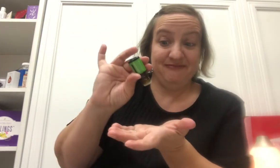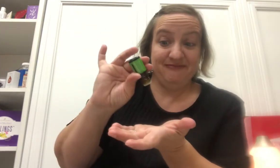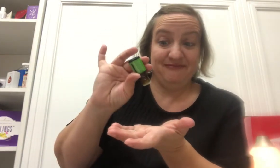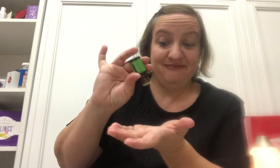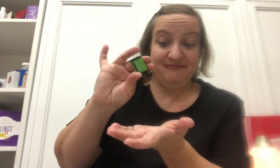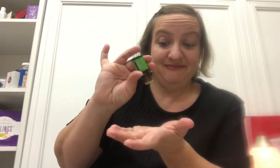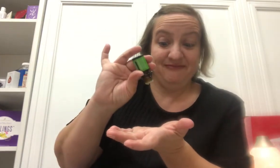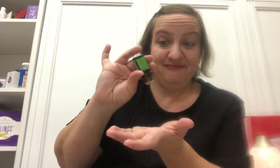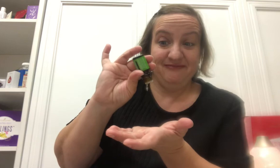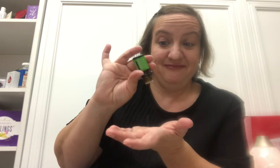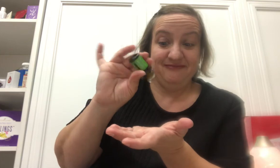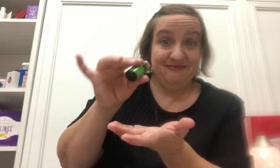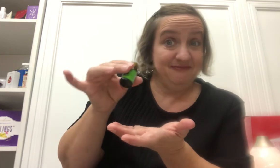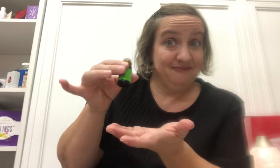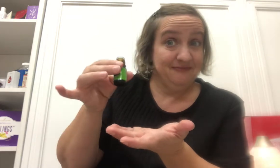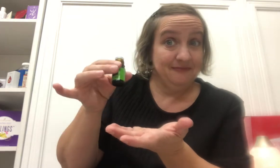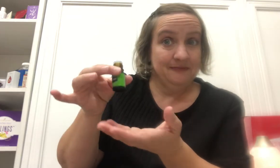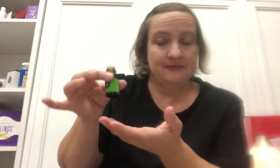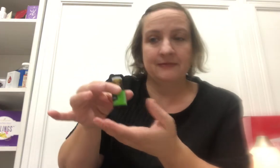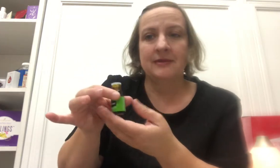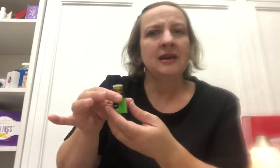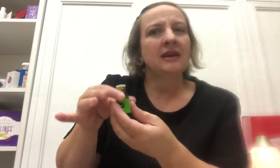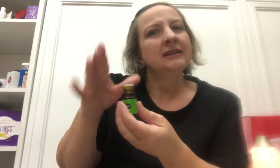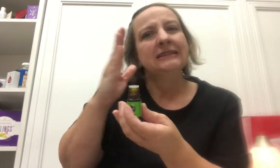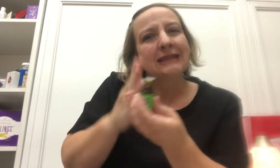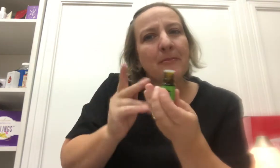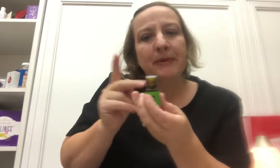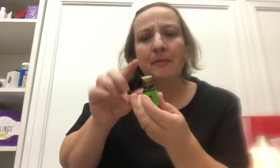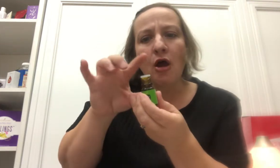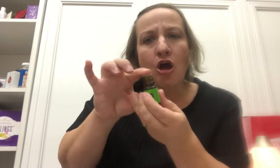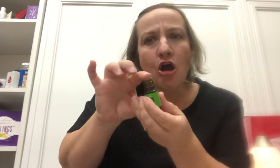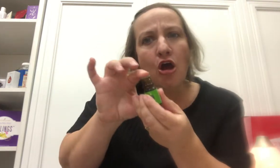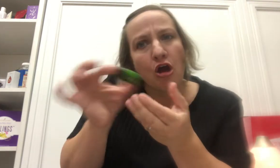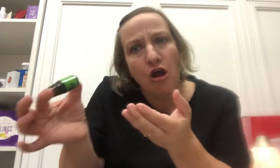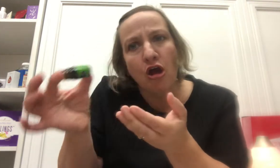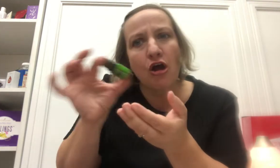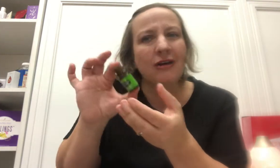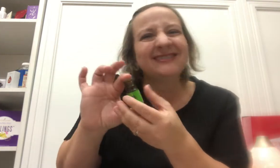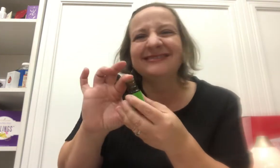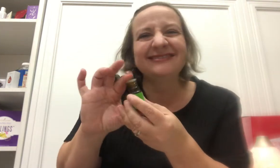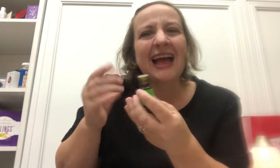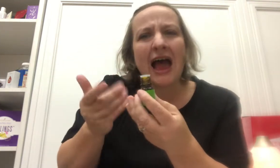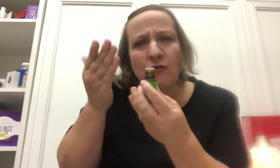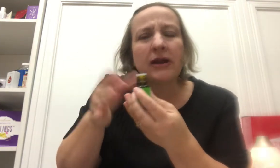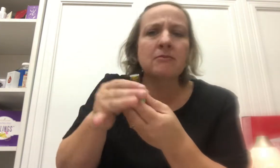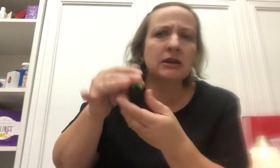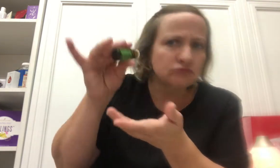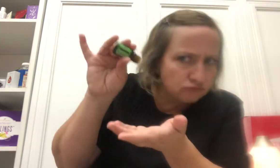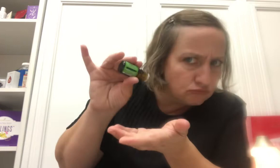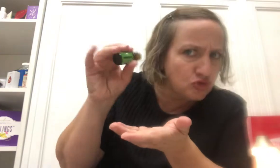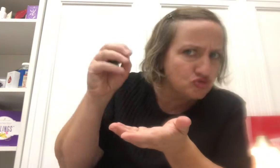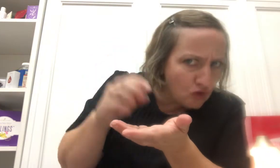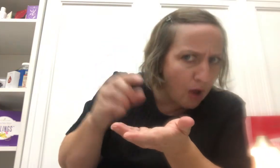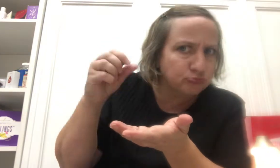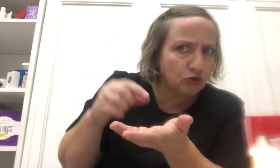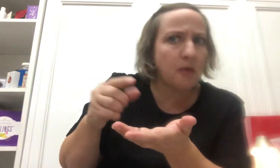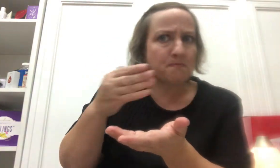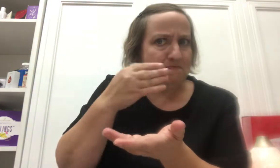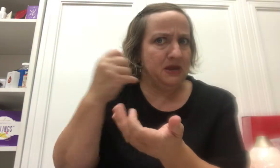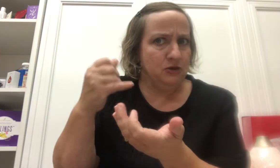orifice reducer also is great. So you can drop your oils like this. Now, some people like to put their fingertip on the top and use the oils,